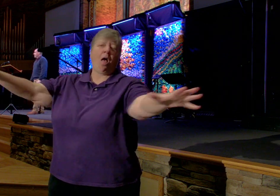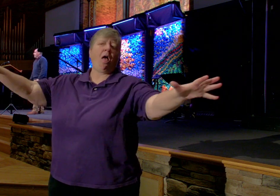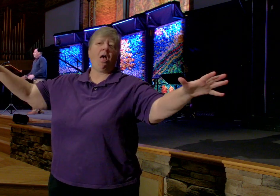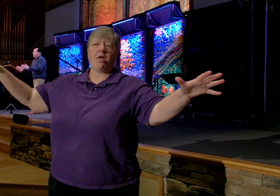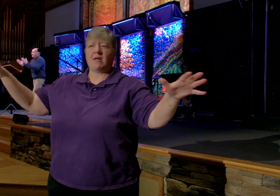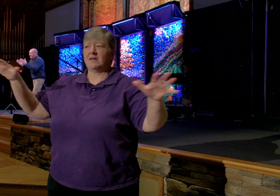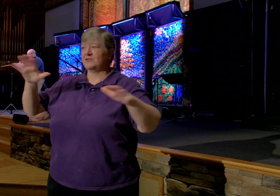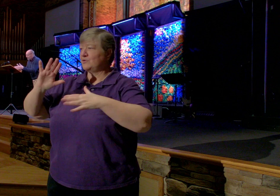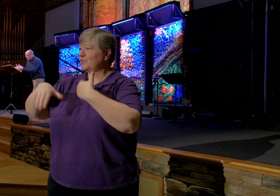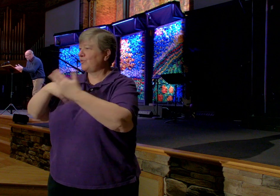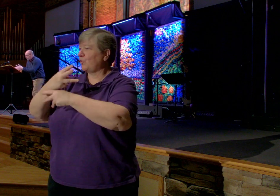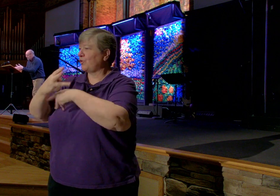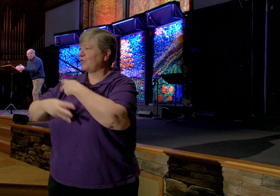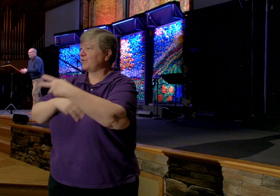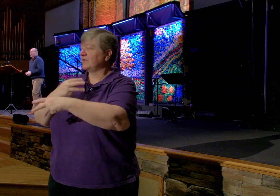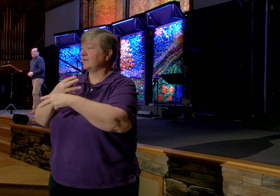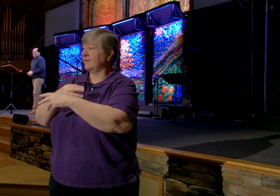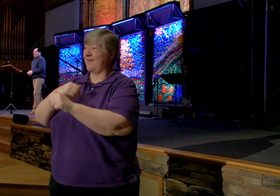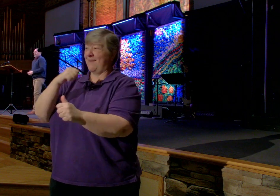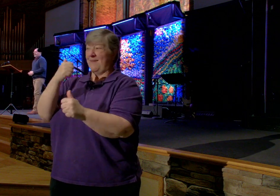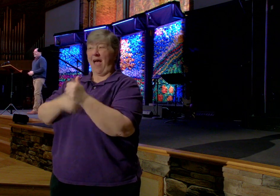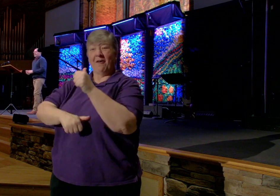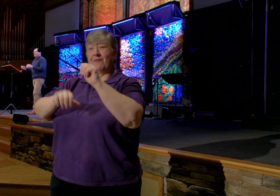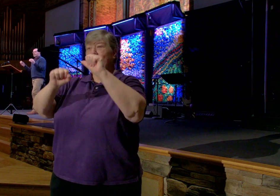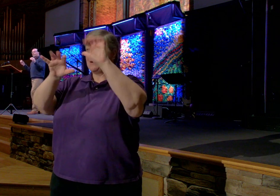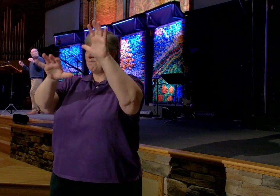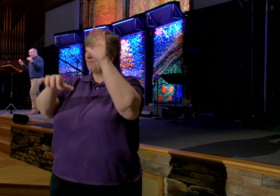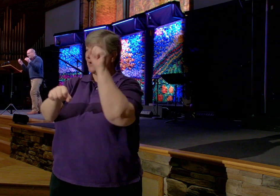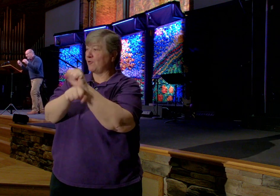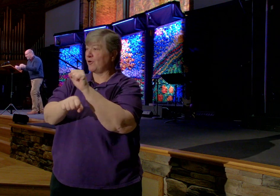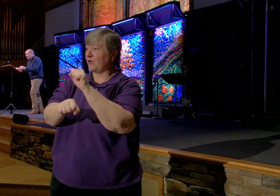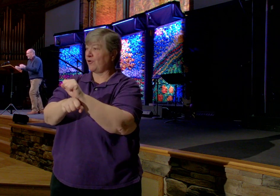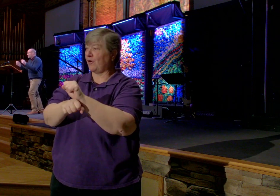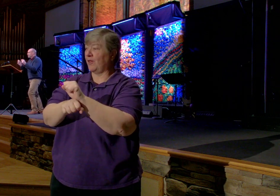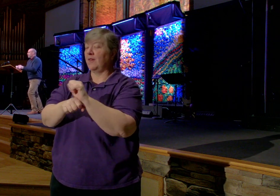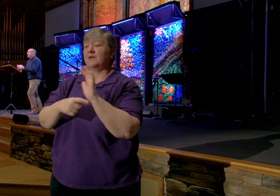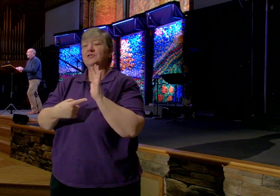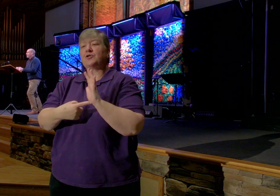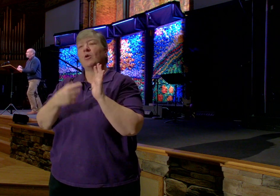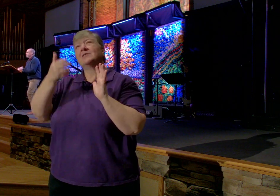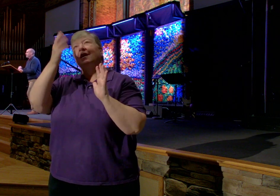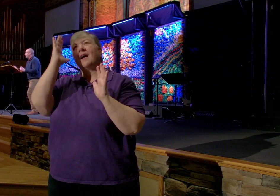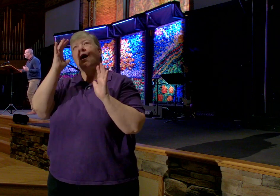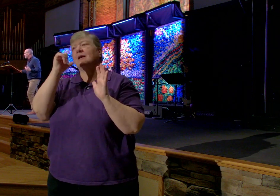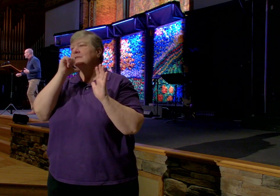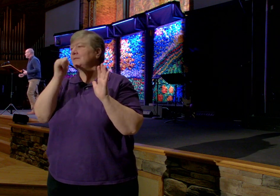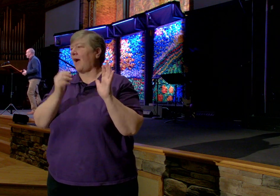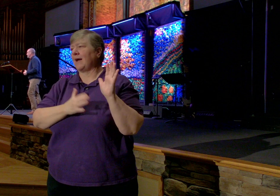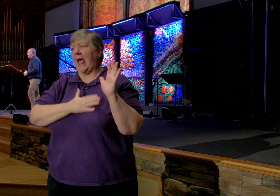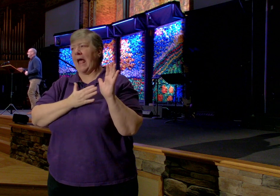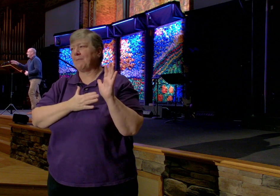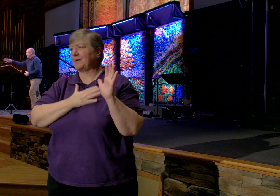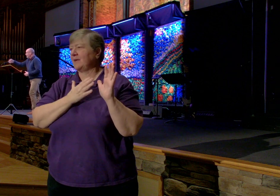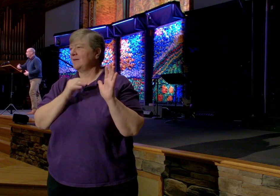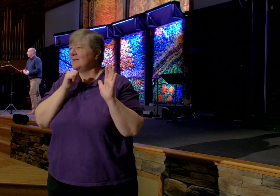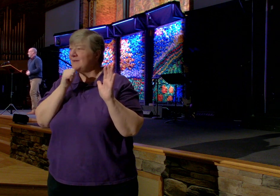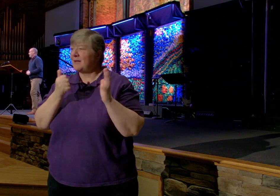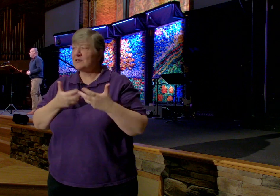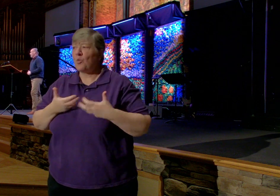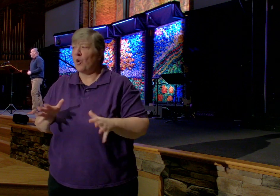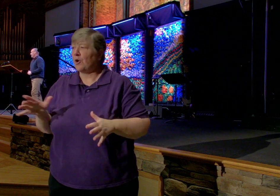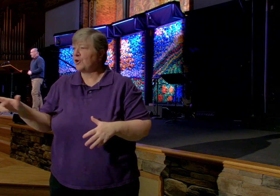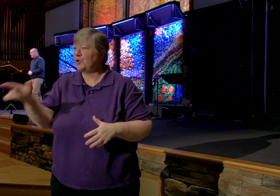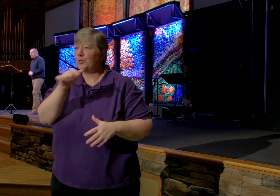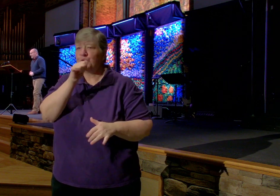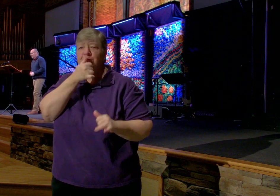this planet. With every miracle that they do, it shows that God is no happier with human suffering